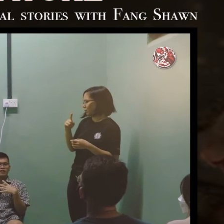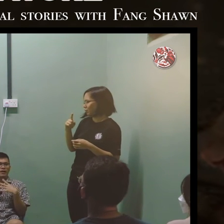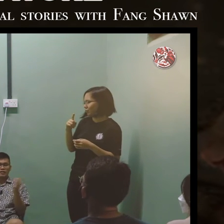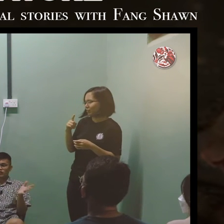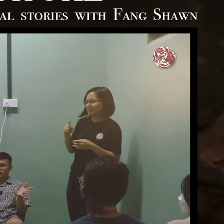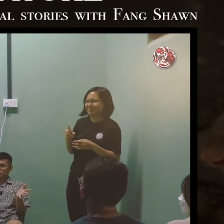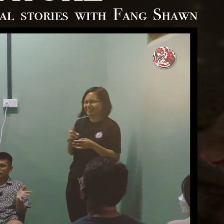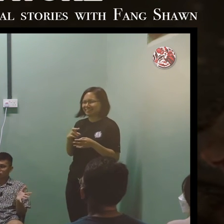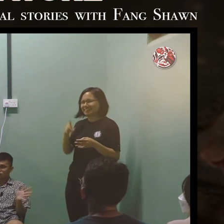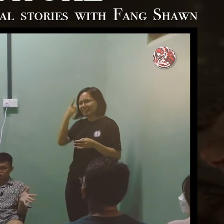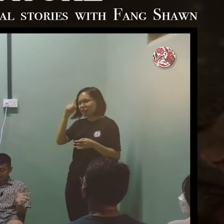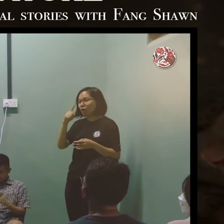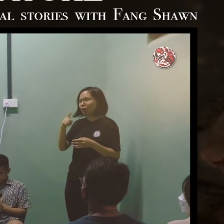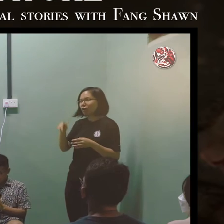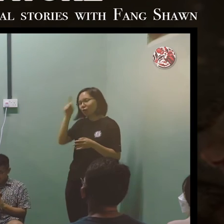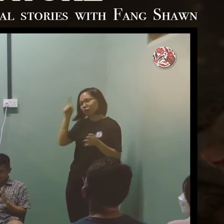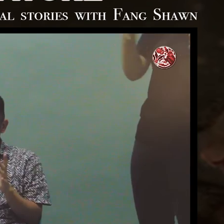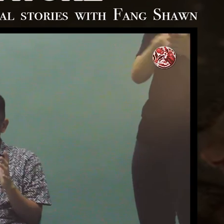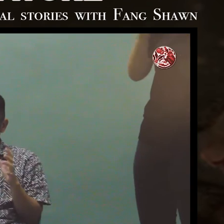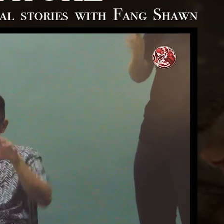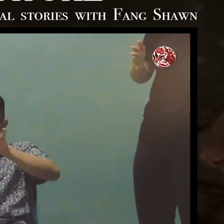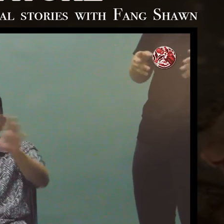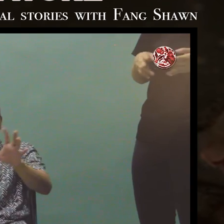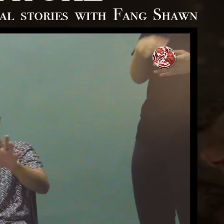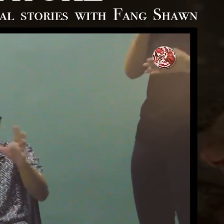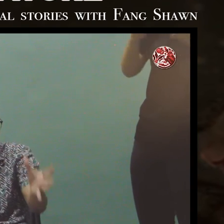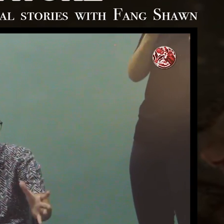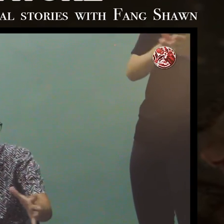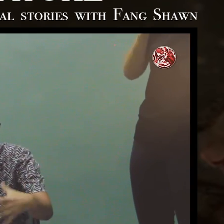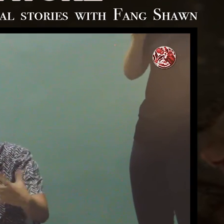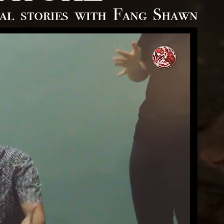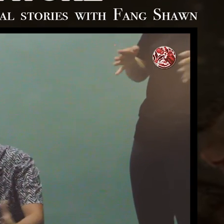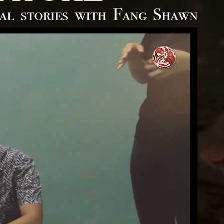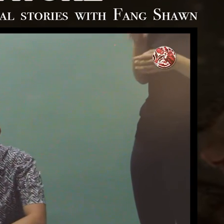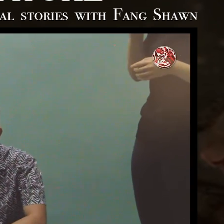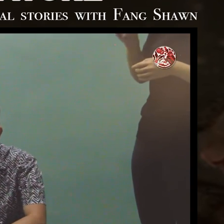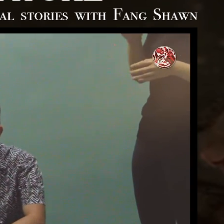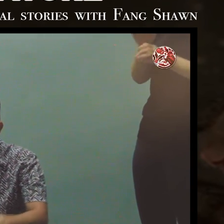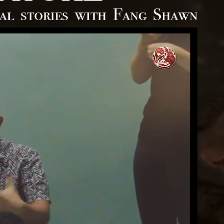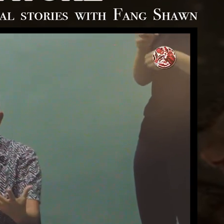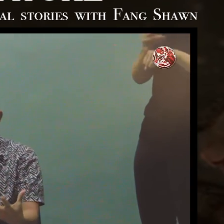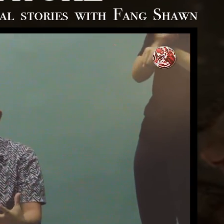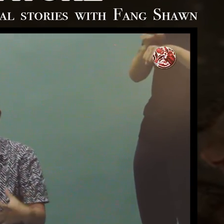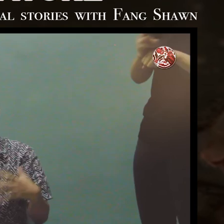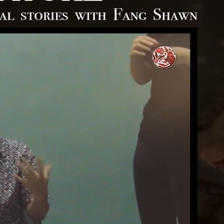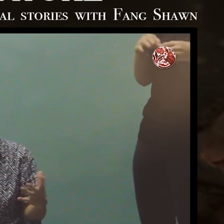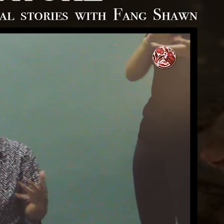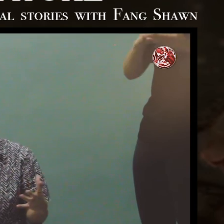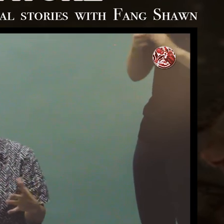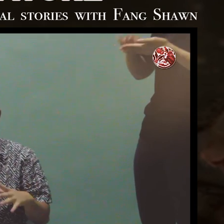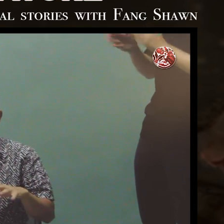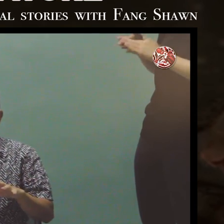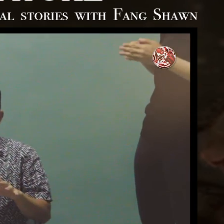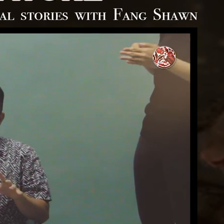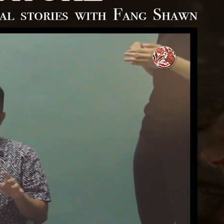more for myself, like, I mean, if you guys take photos too, sure. But we need to make use of our community and platform to really lead by example and to advise each